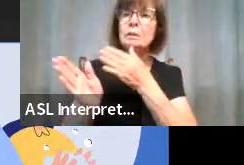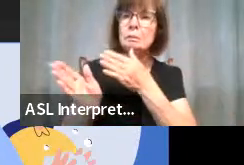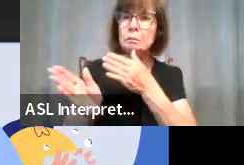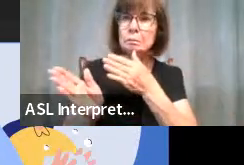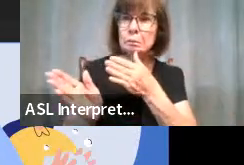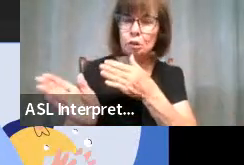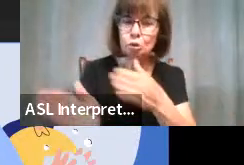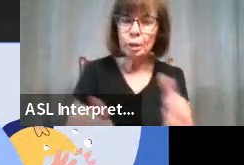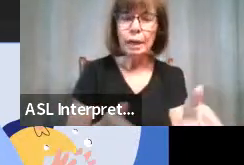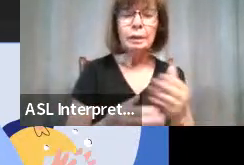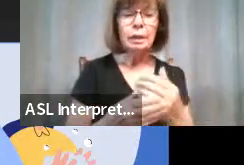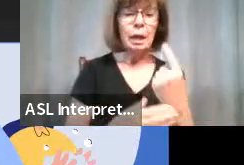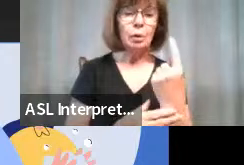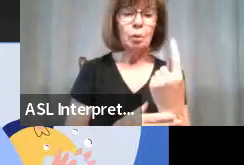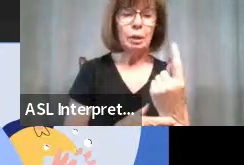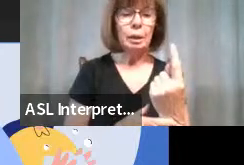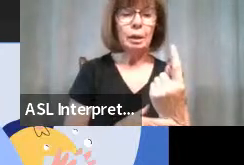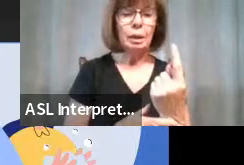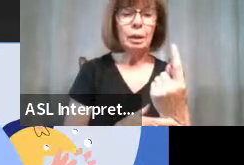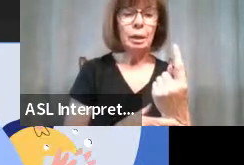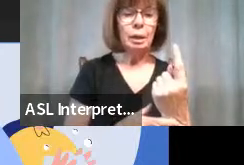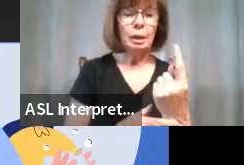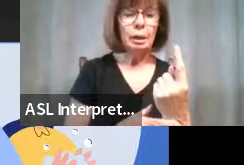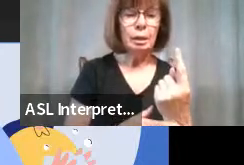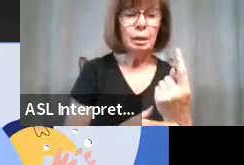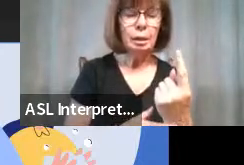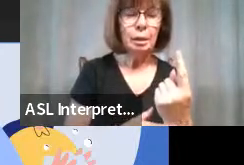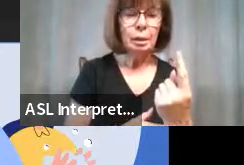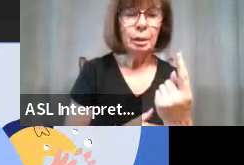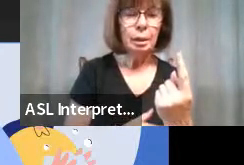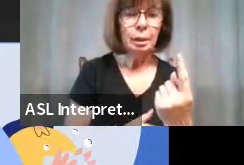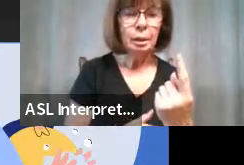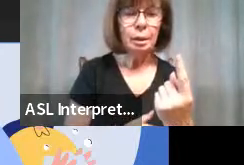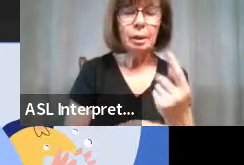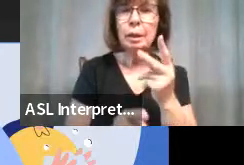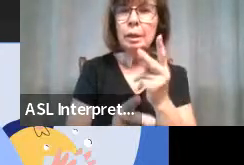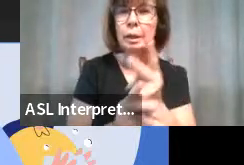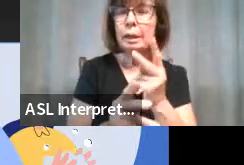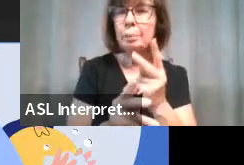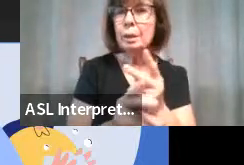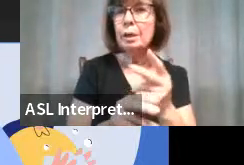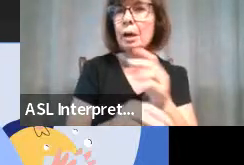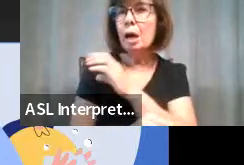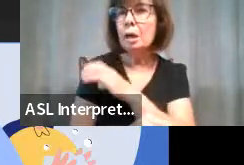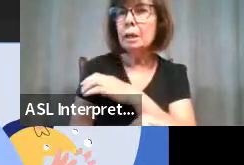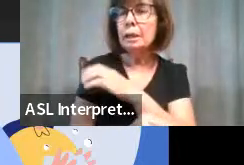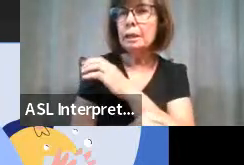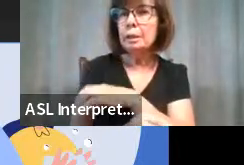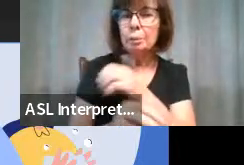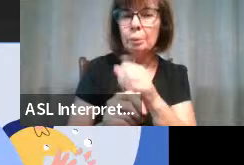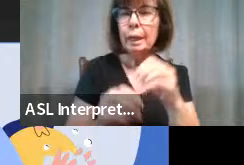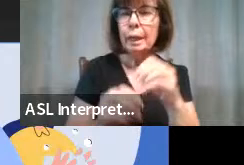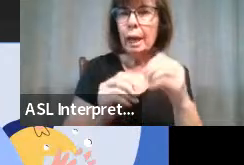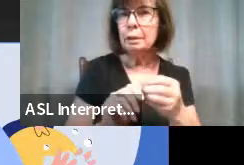is the theme around physical access, increasing our after-hour clinics, weekends, expanding home vaccinations, and so forth. And